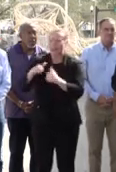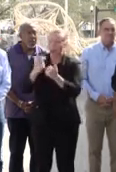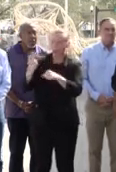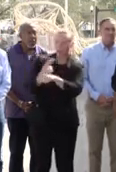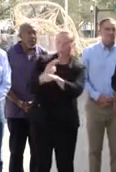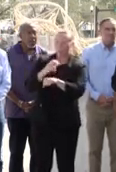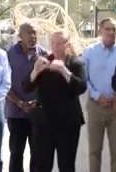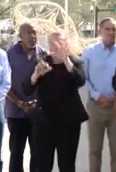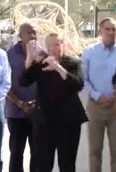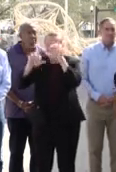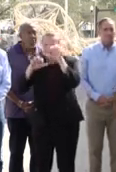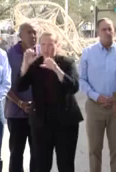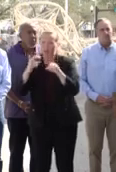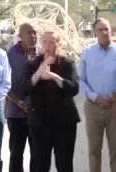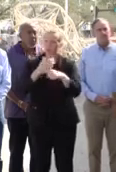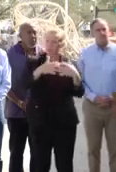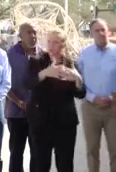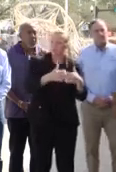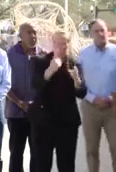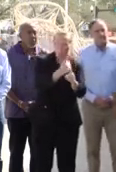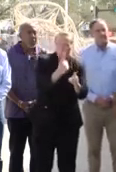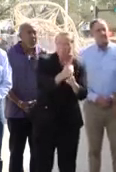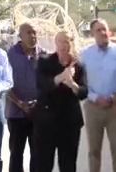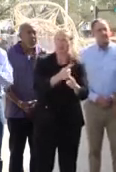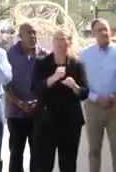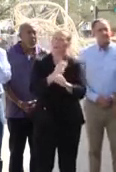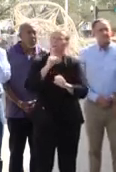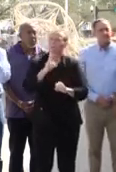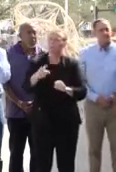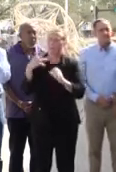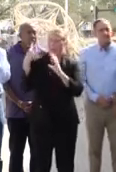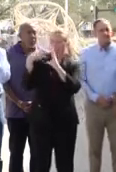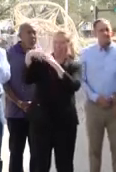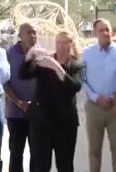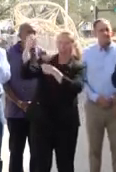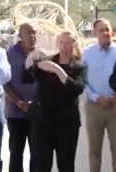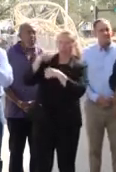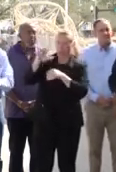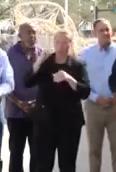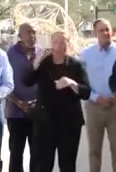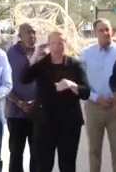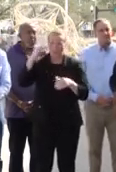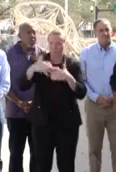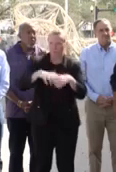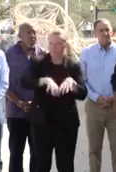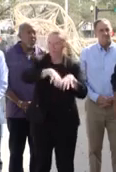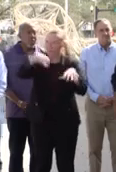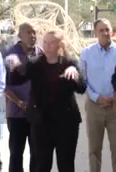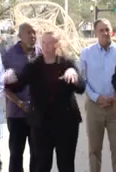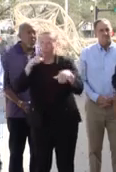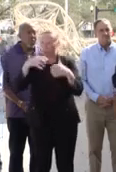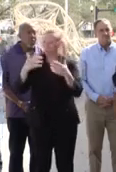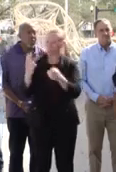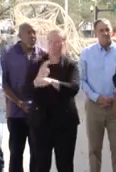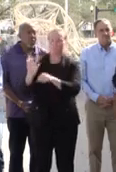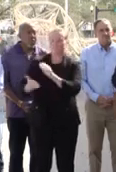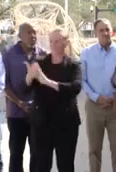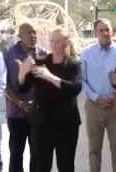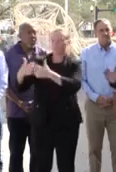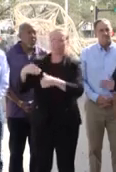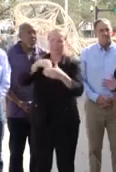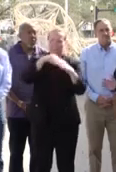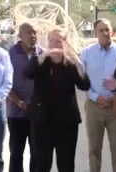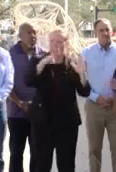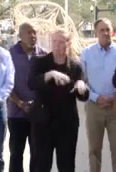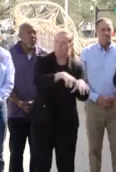ladders. Use generators properly. Make sure it's outside your home. Don't run that generator inside. So we are now